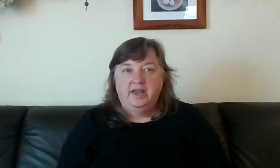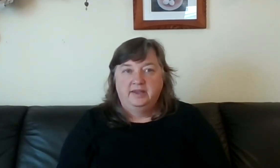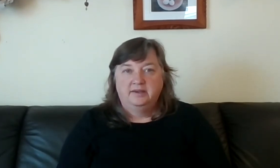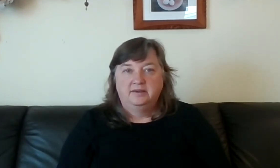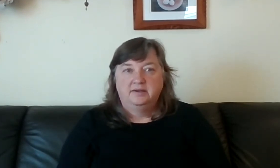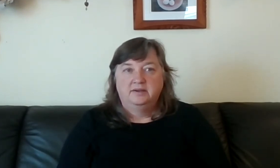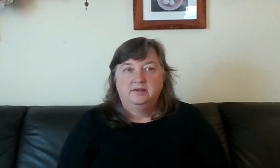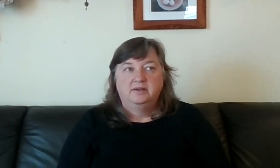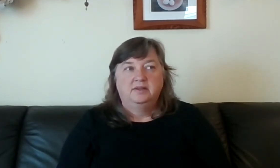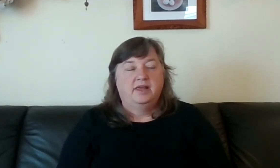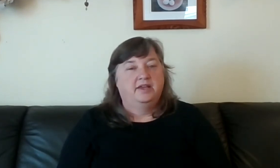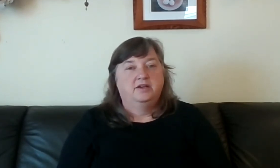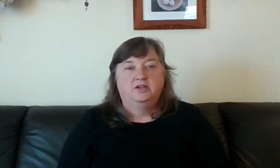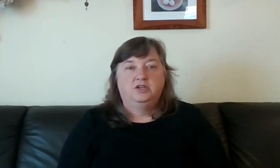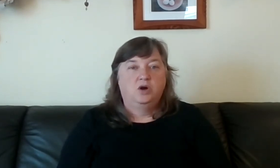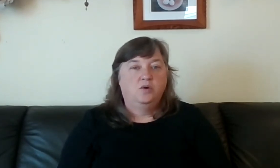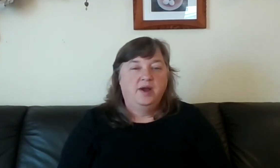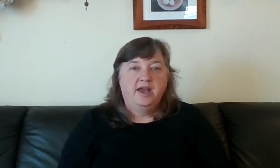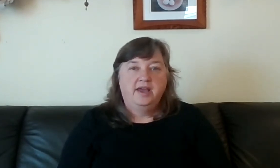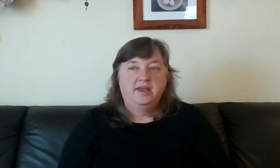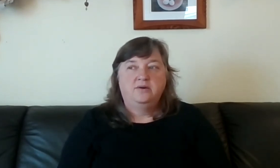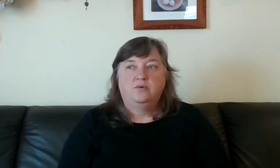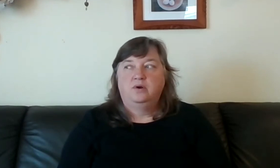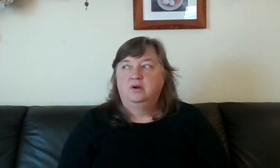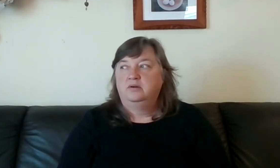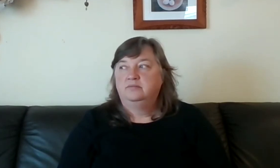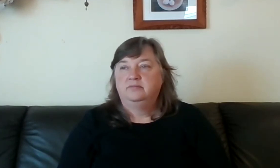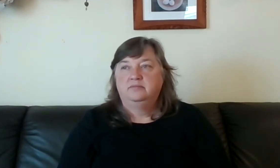Away, like go away or